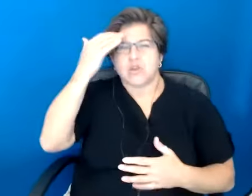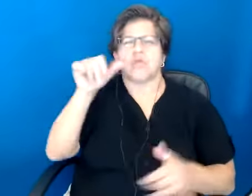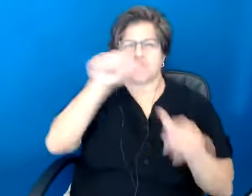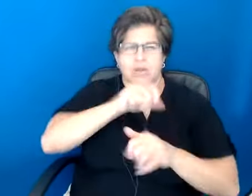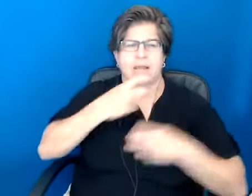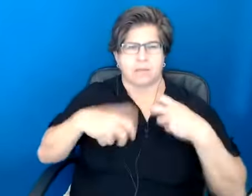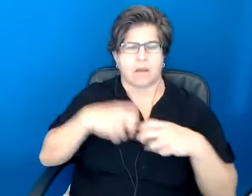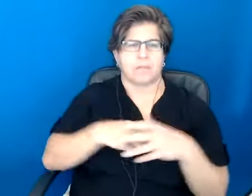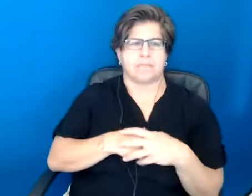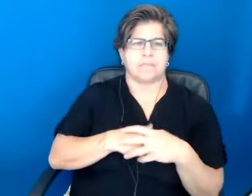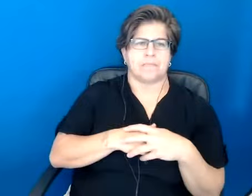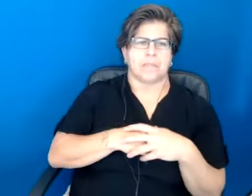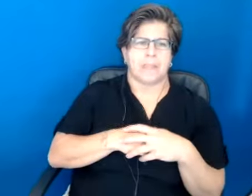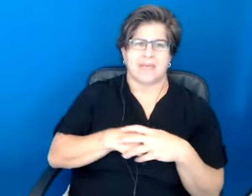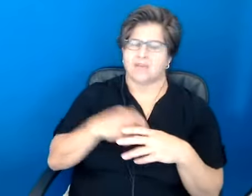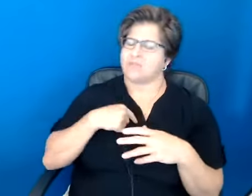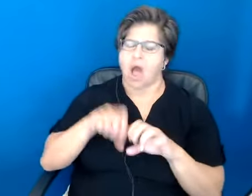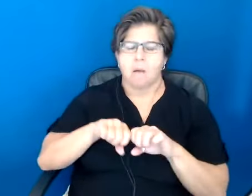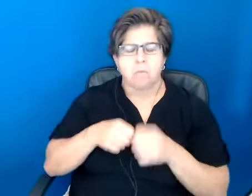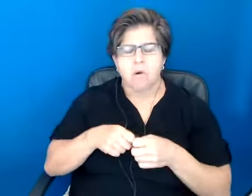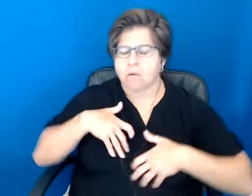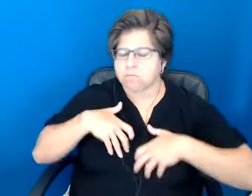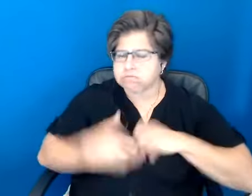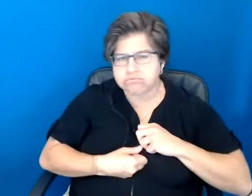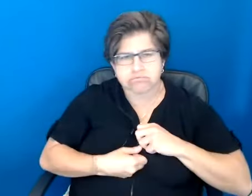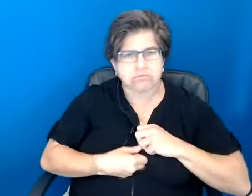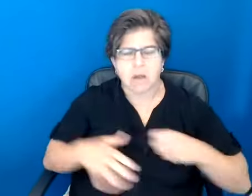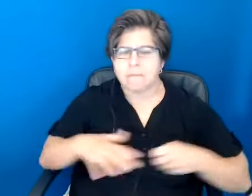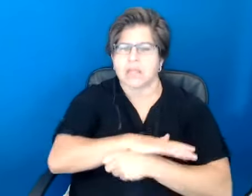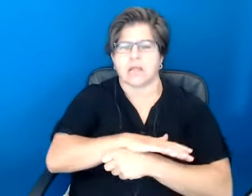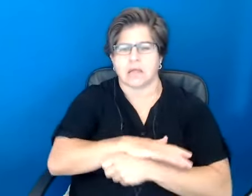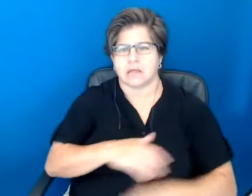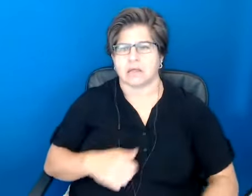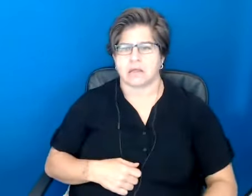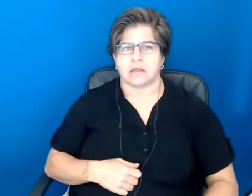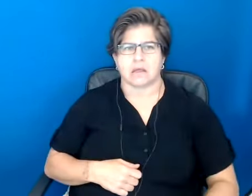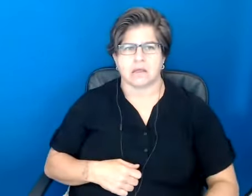didn't know anything about alcoholism. So what happened was I get into this